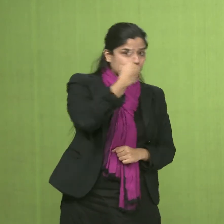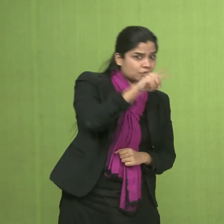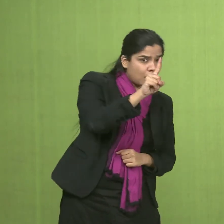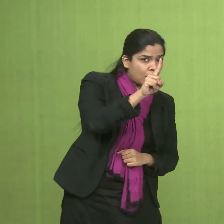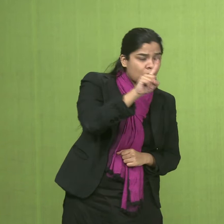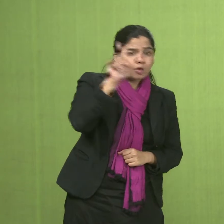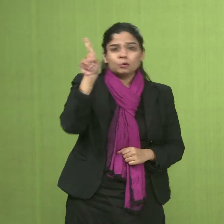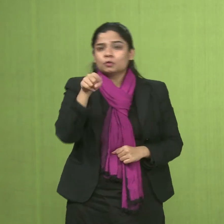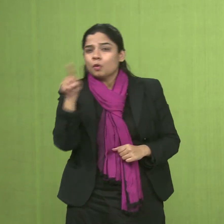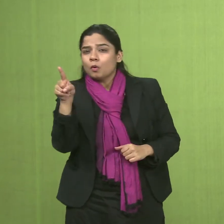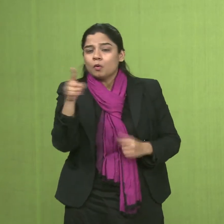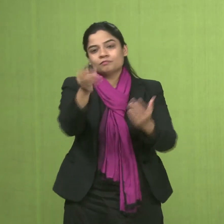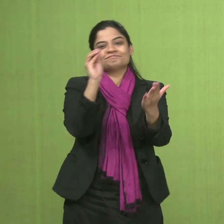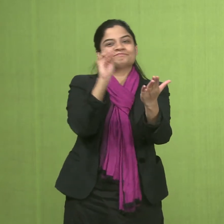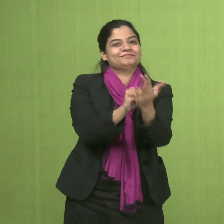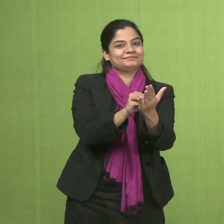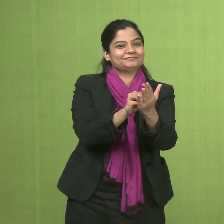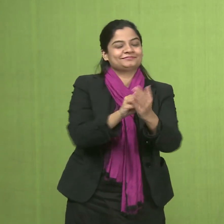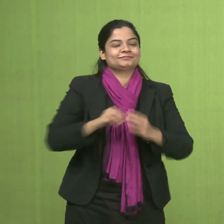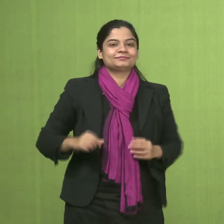true or false? Write in your notebook.